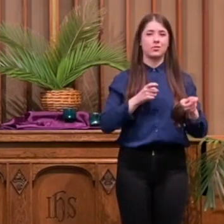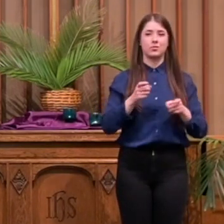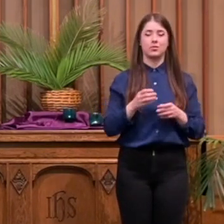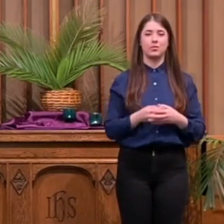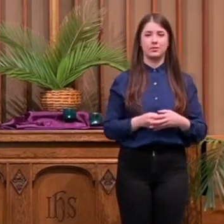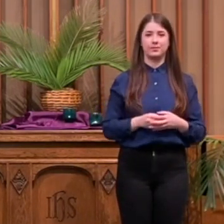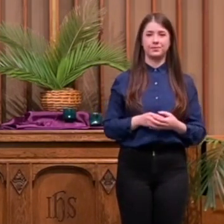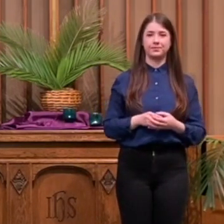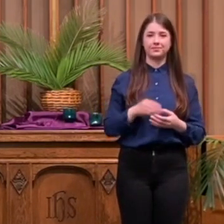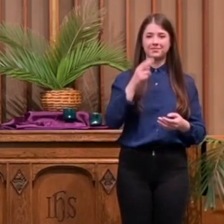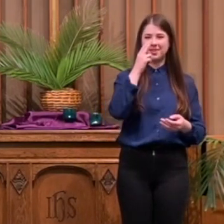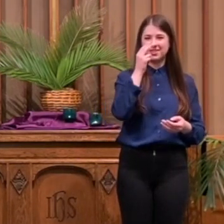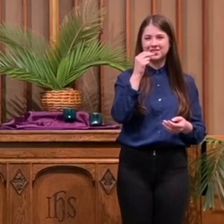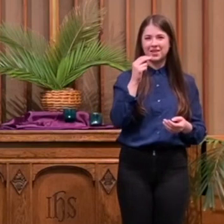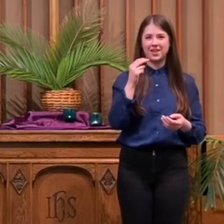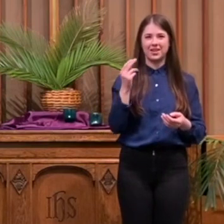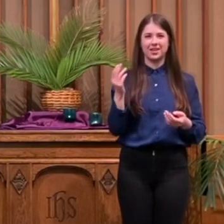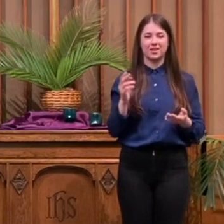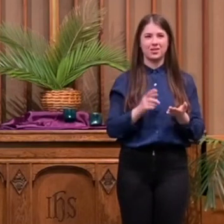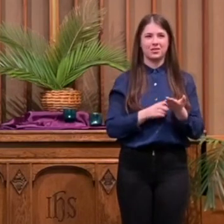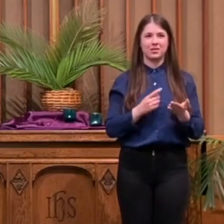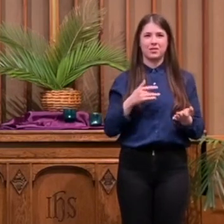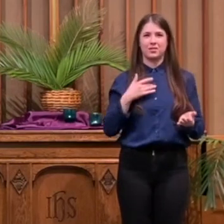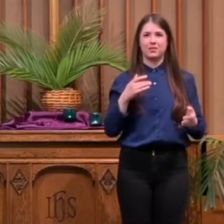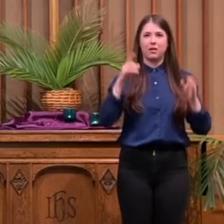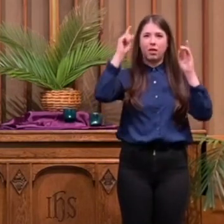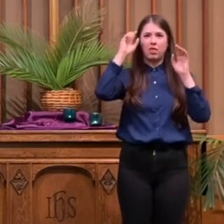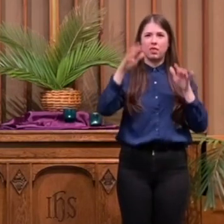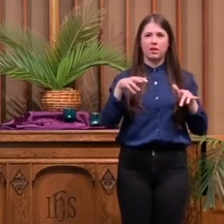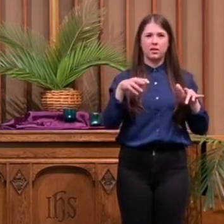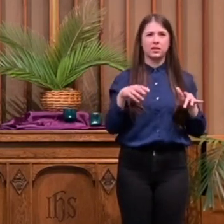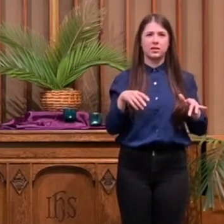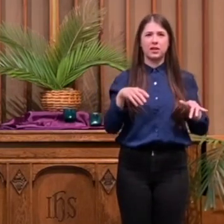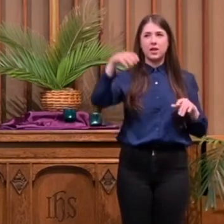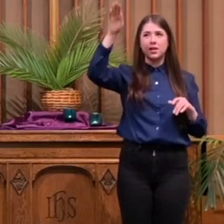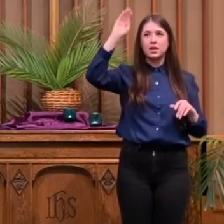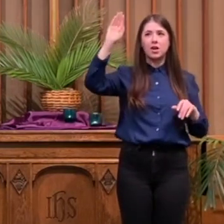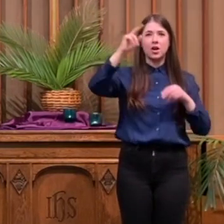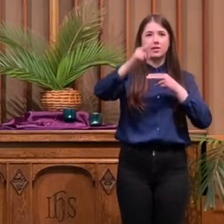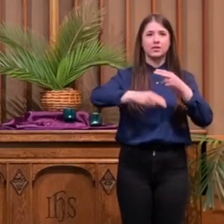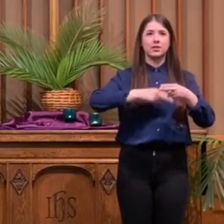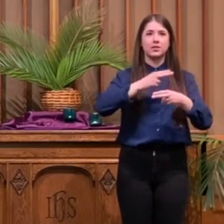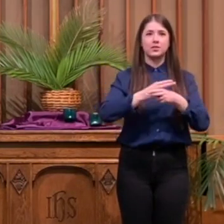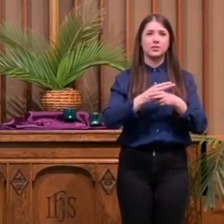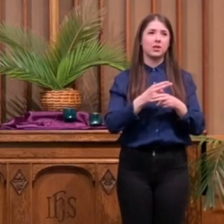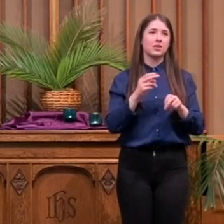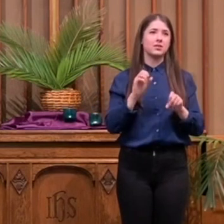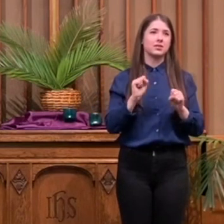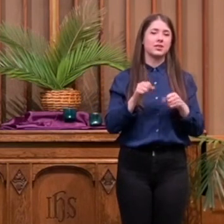funny, really, we often find it shocking that the God of the universe could be more creative